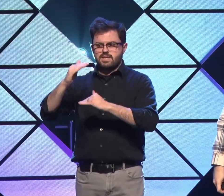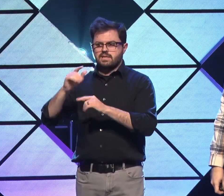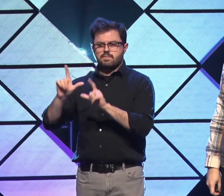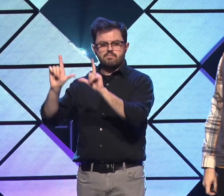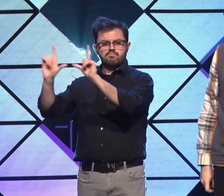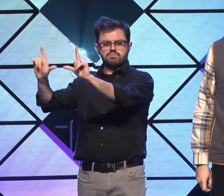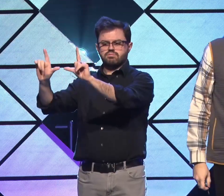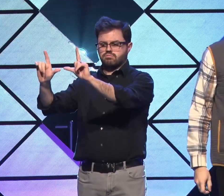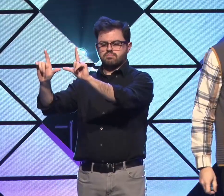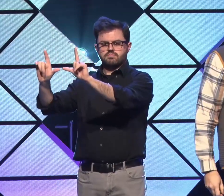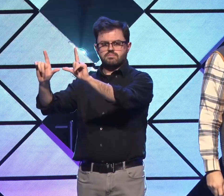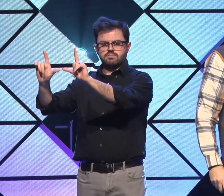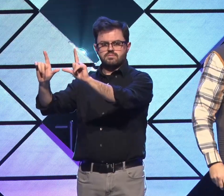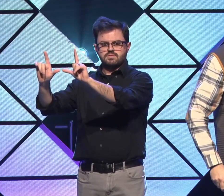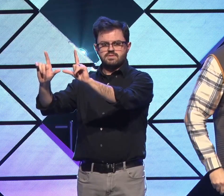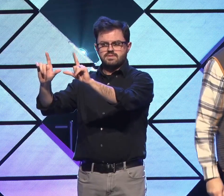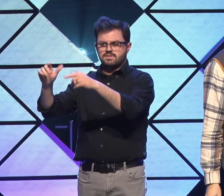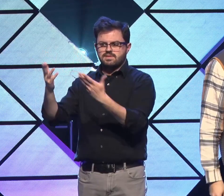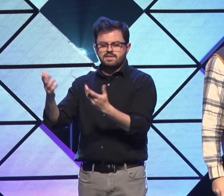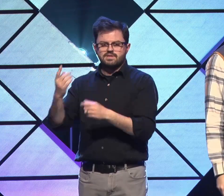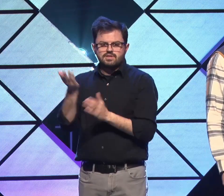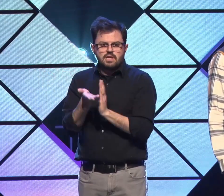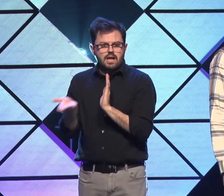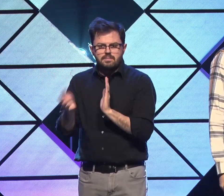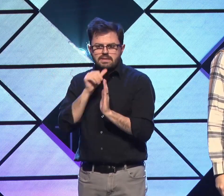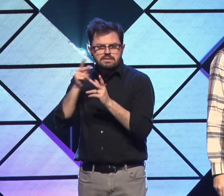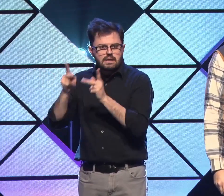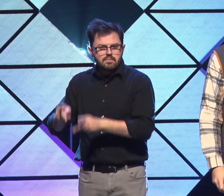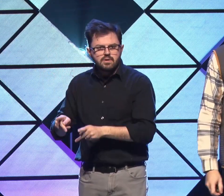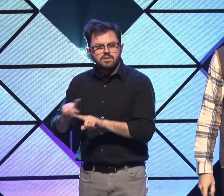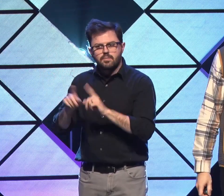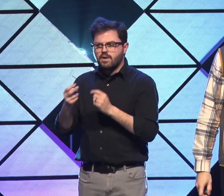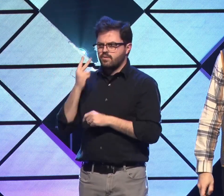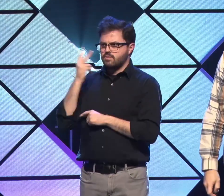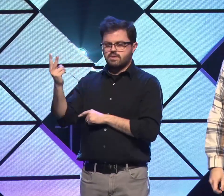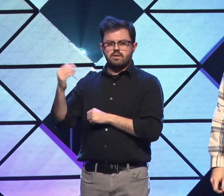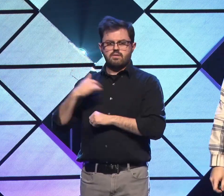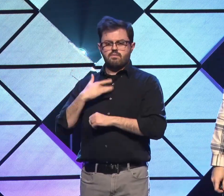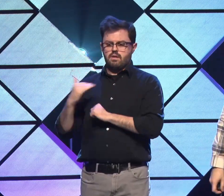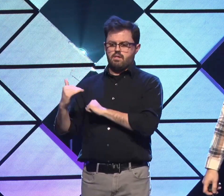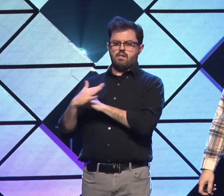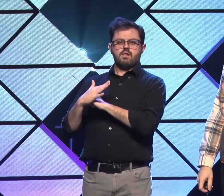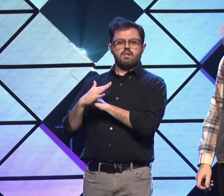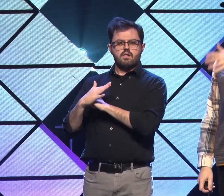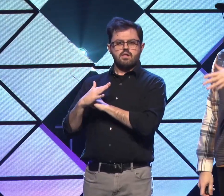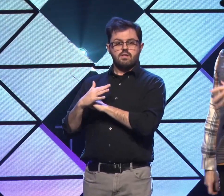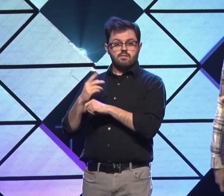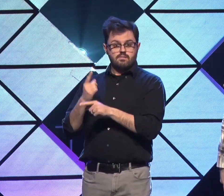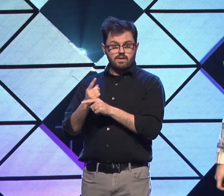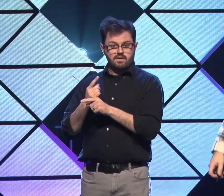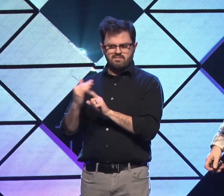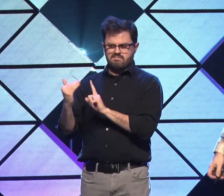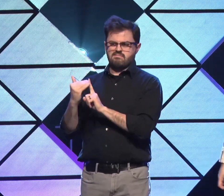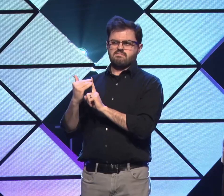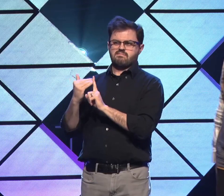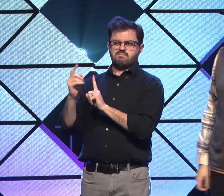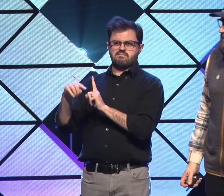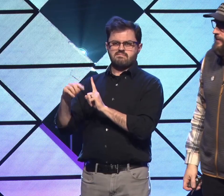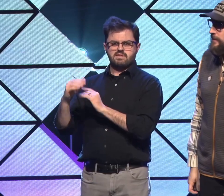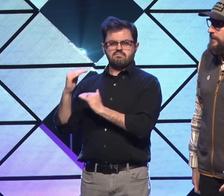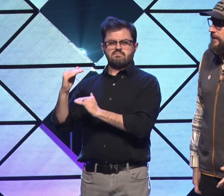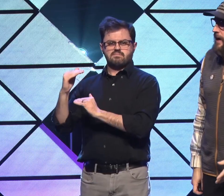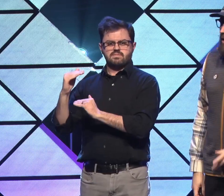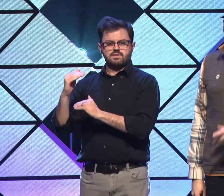right? A speed limit sign is an inanimate object, but it influences you, right? It just influences you. It reminds you. Let's go to like a